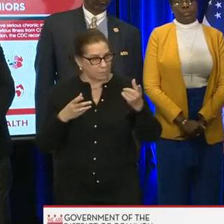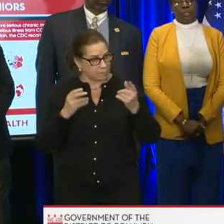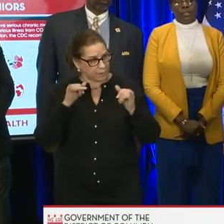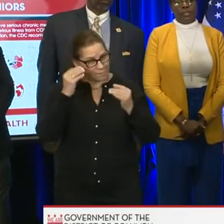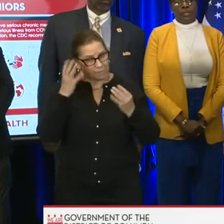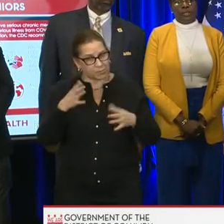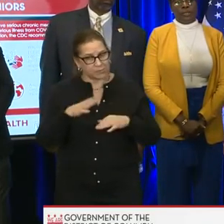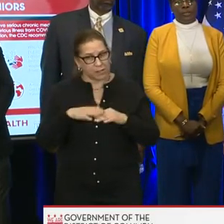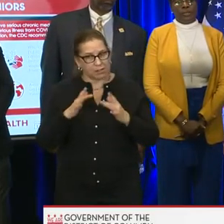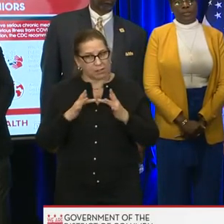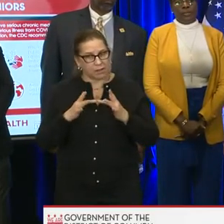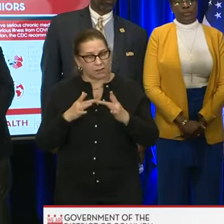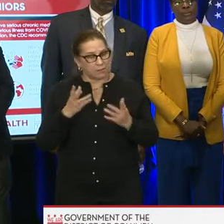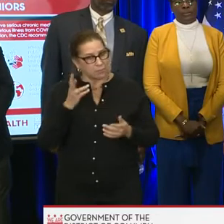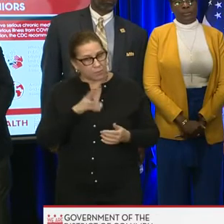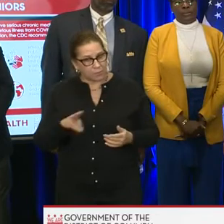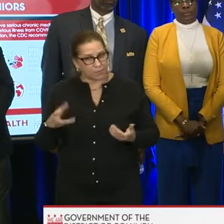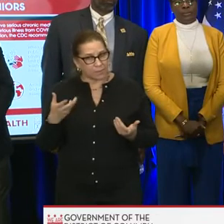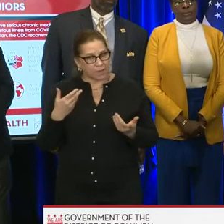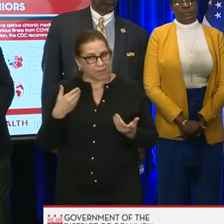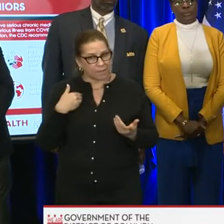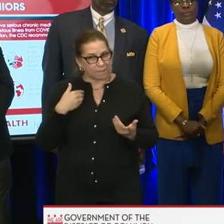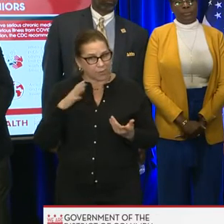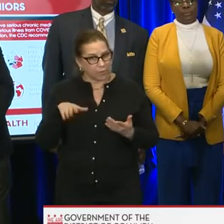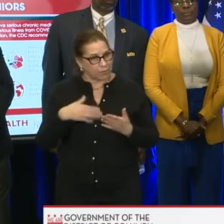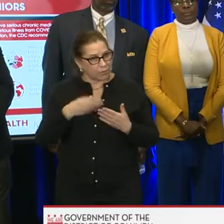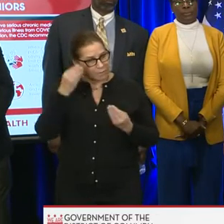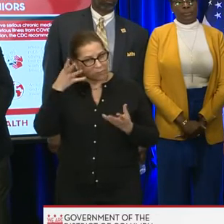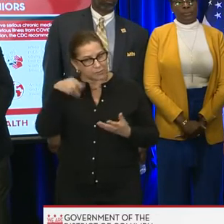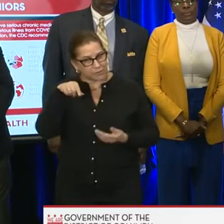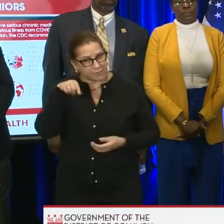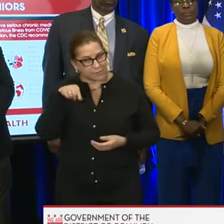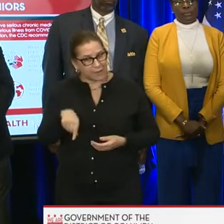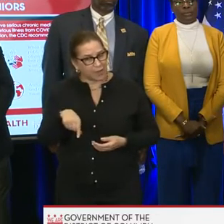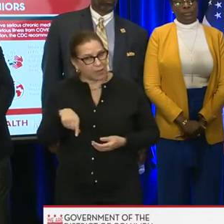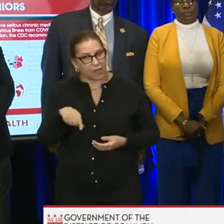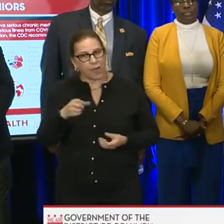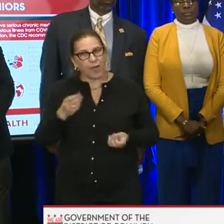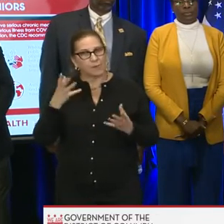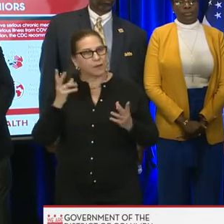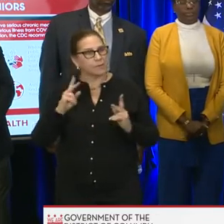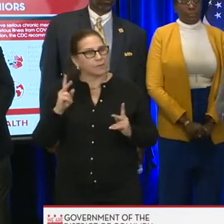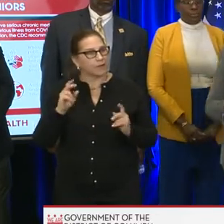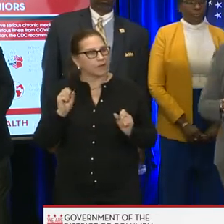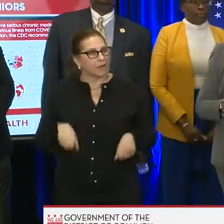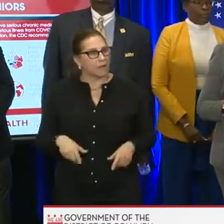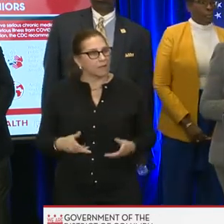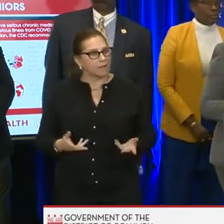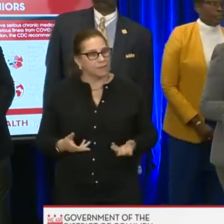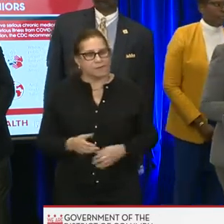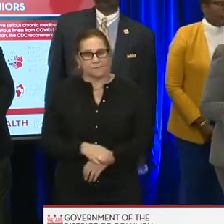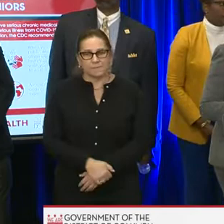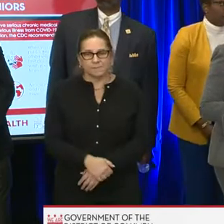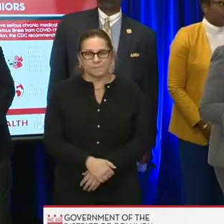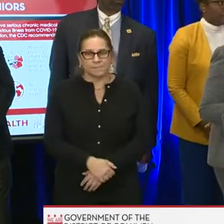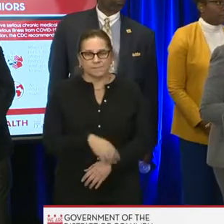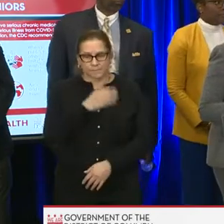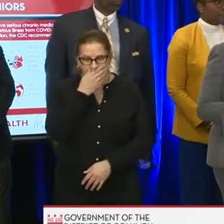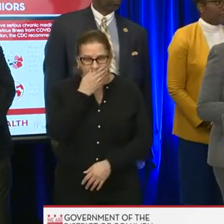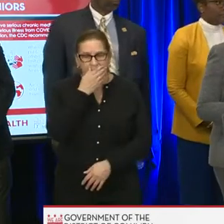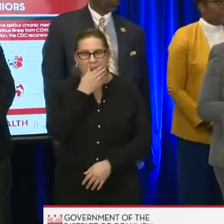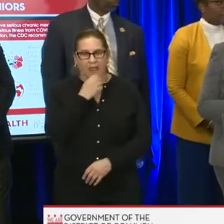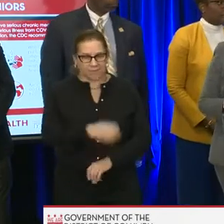you have all of the results from private labs? And how many are there? Yes, let me ask Dr. Nesbitt or